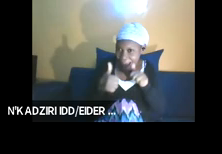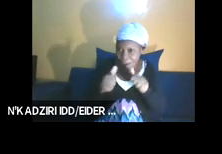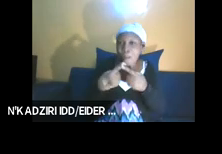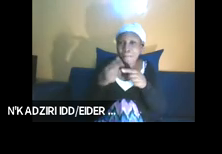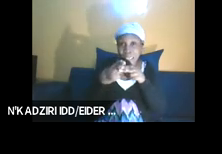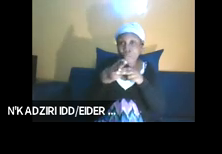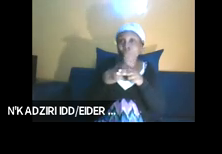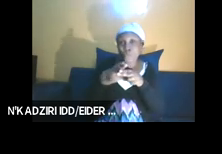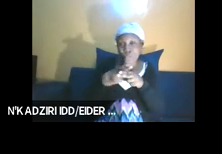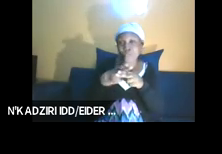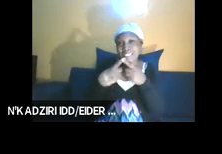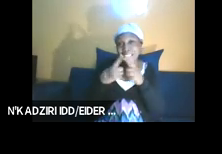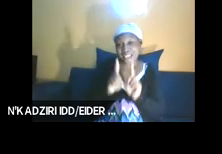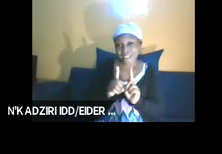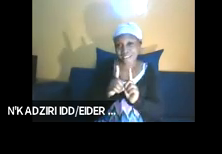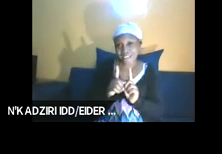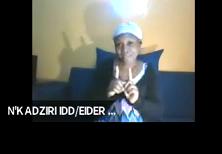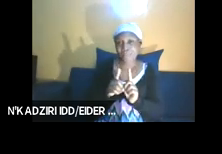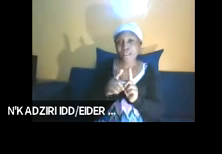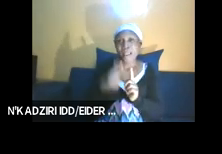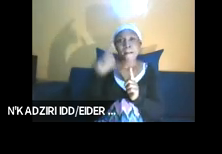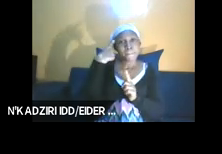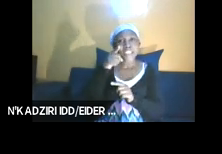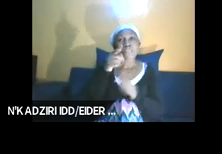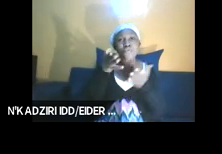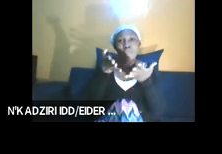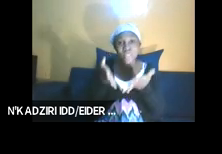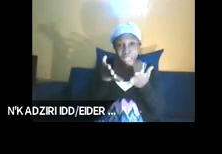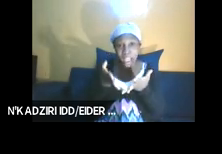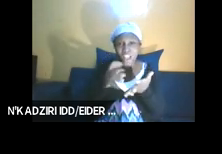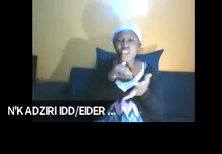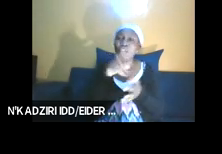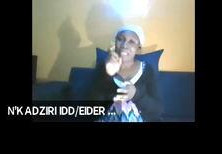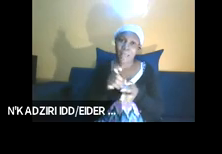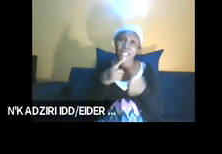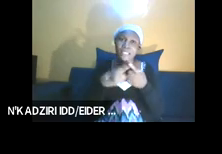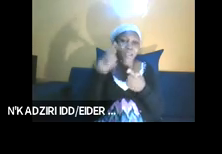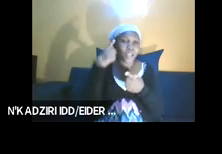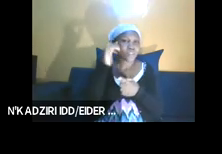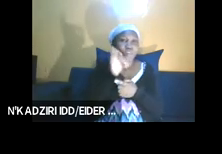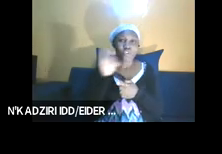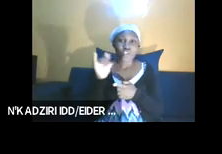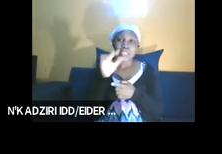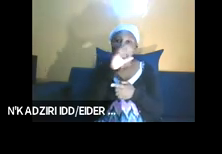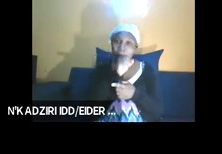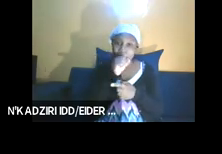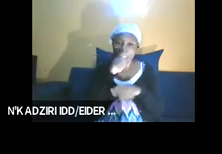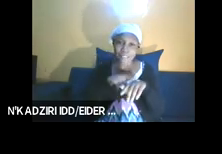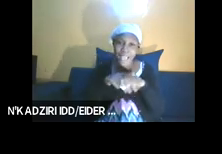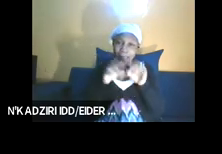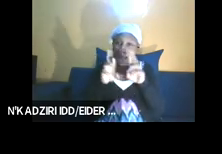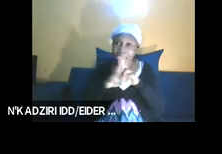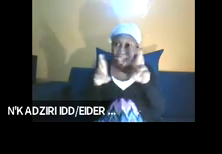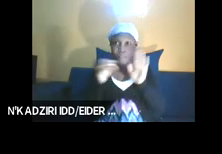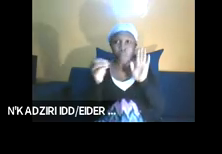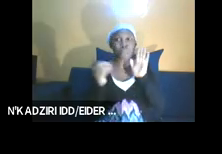For who is probably, if you're here, then you're not going to need it, but I'm just going to also mention in the chat when that is available.